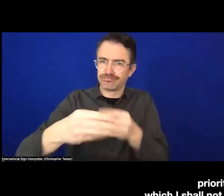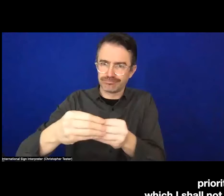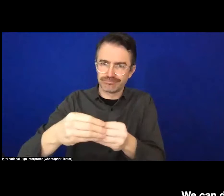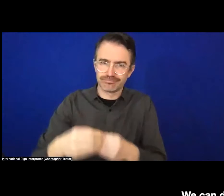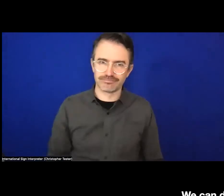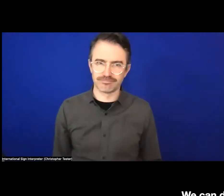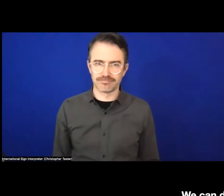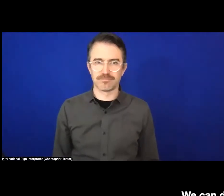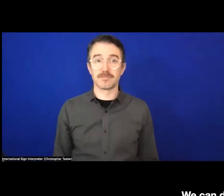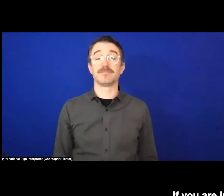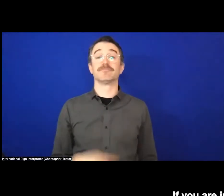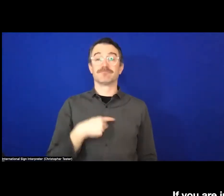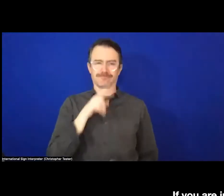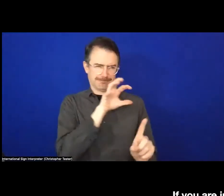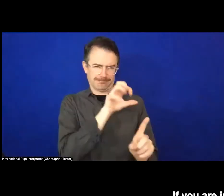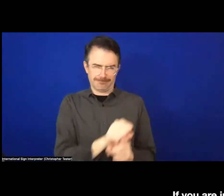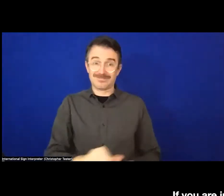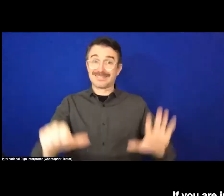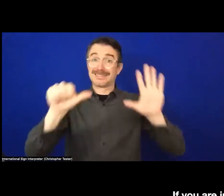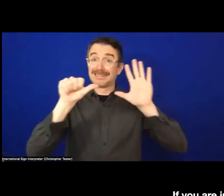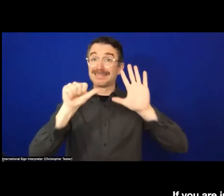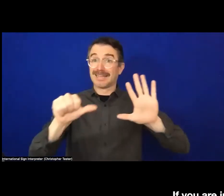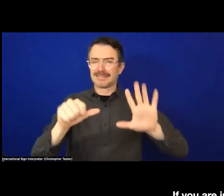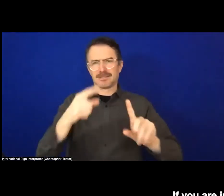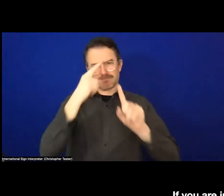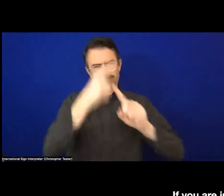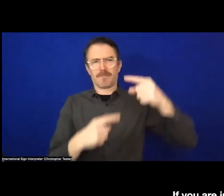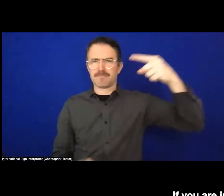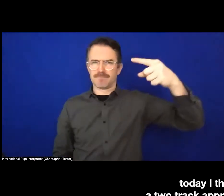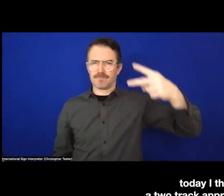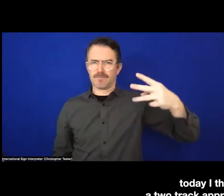not use time to explain. We can do that later if you're interested.